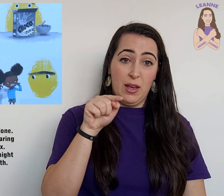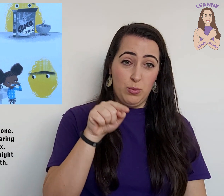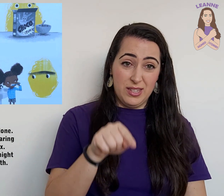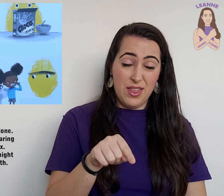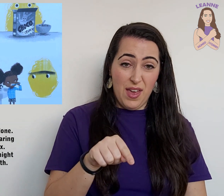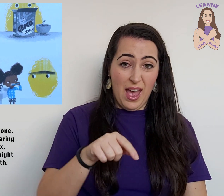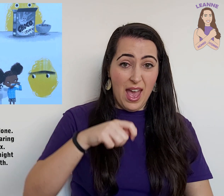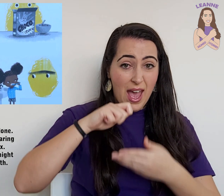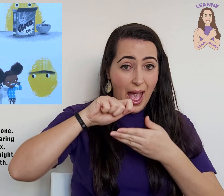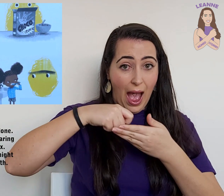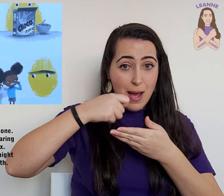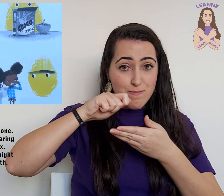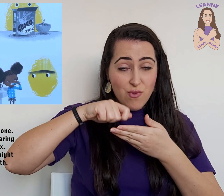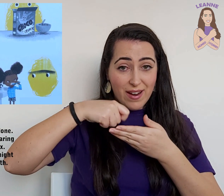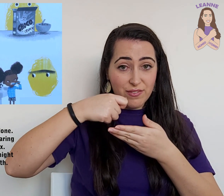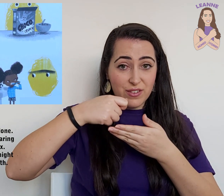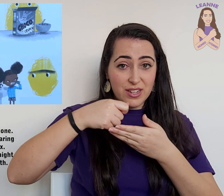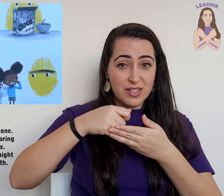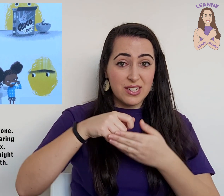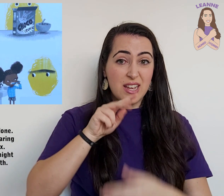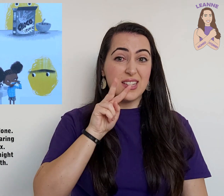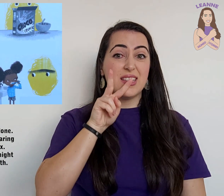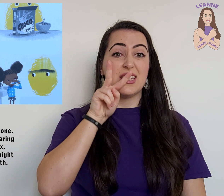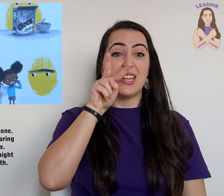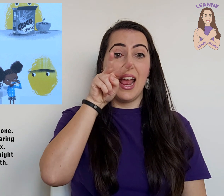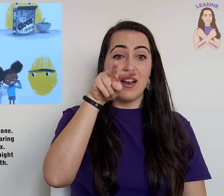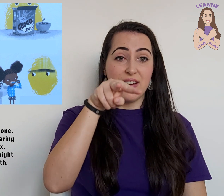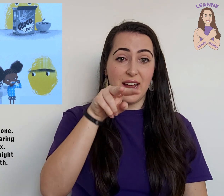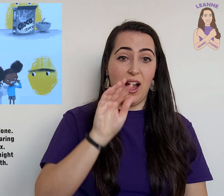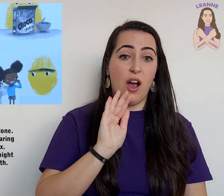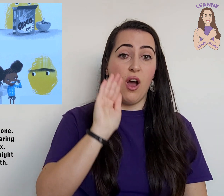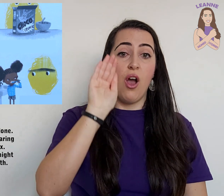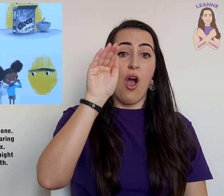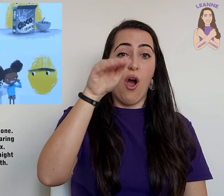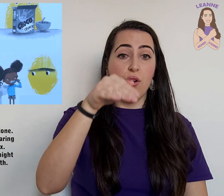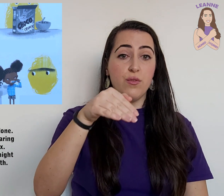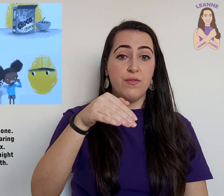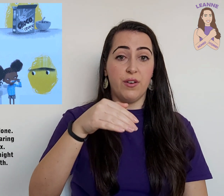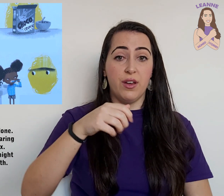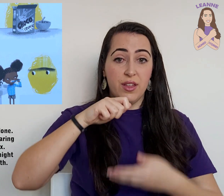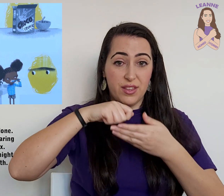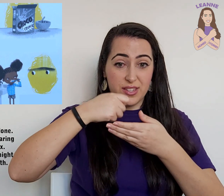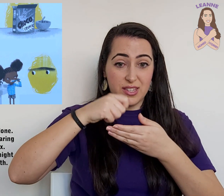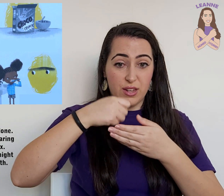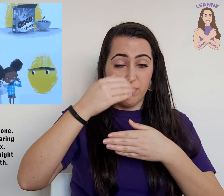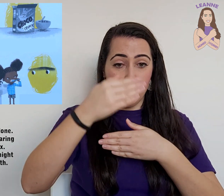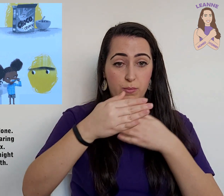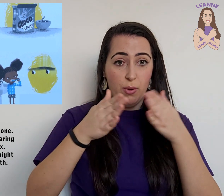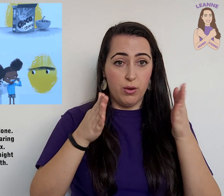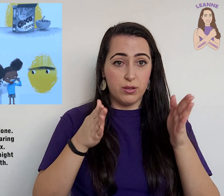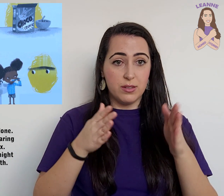It was there at breakfast, staring at her over the cereal box.